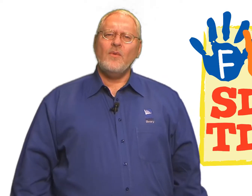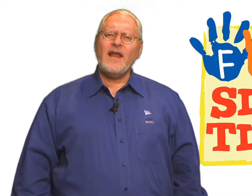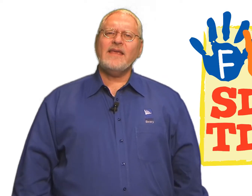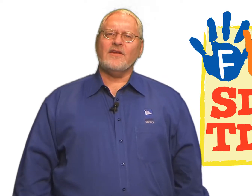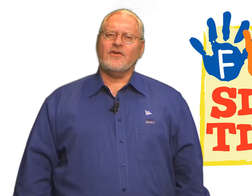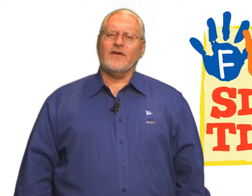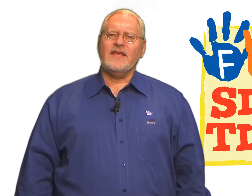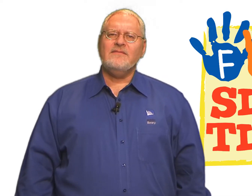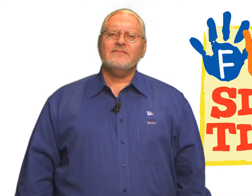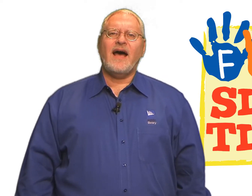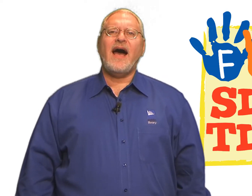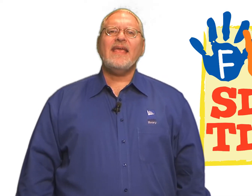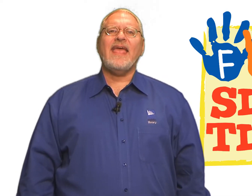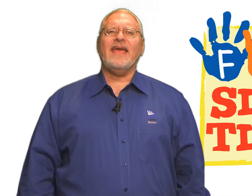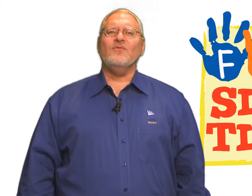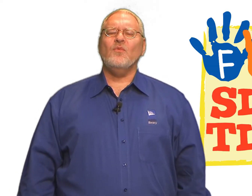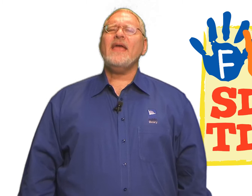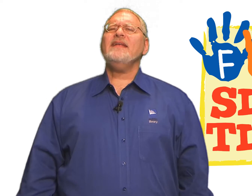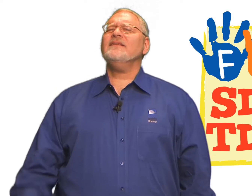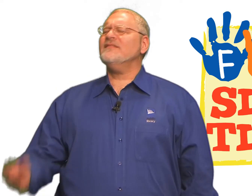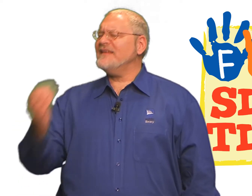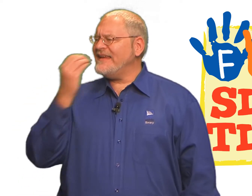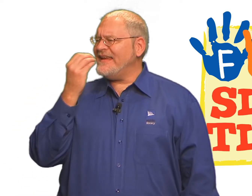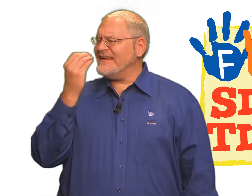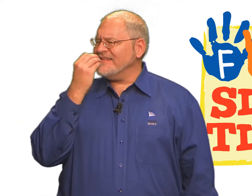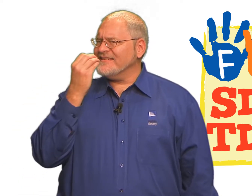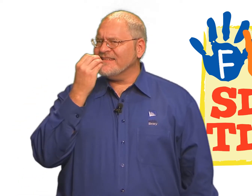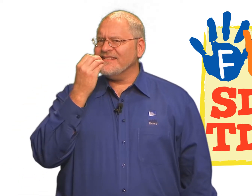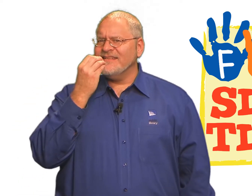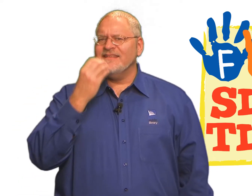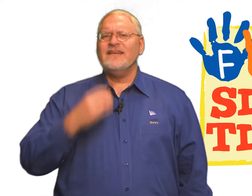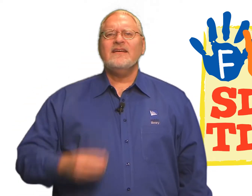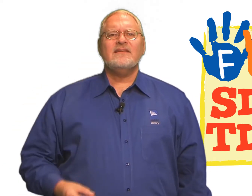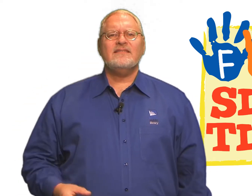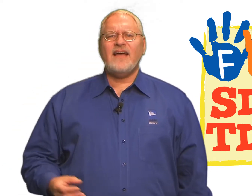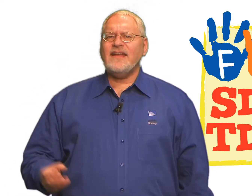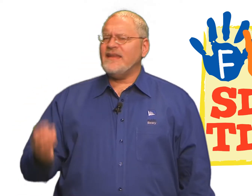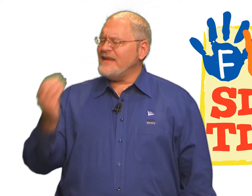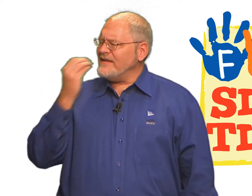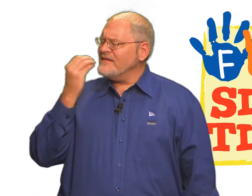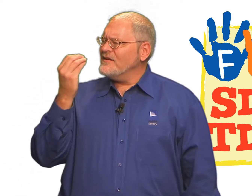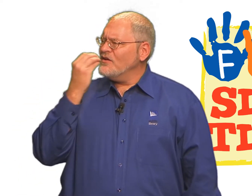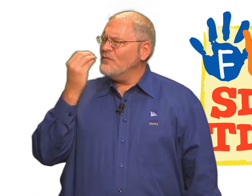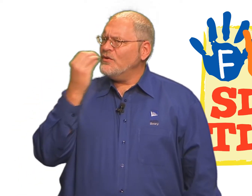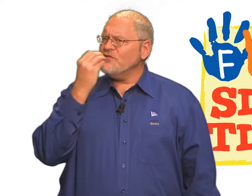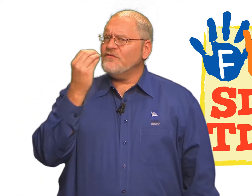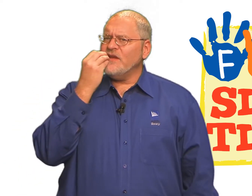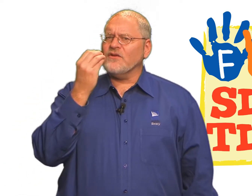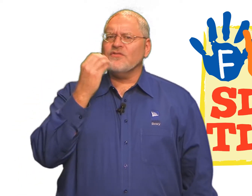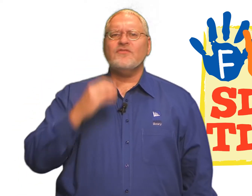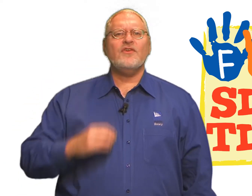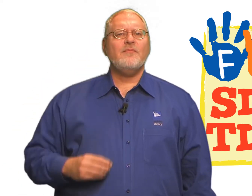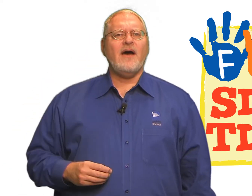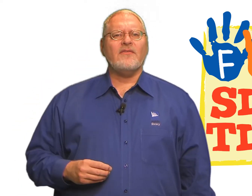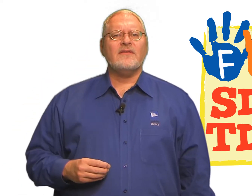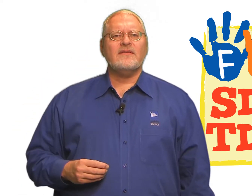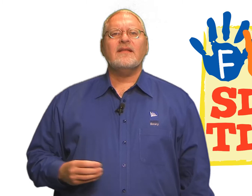When I get a cookie, I can't wait to eat it. To sign eat, put your fingers to your mouth